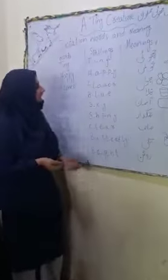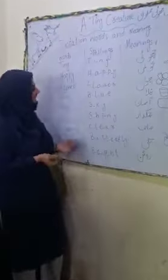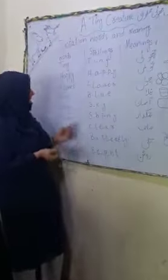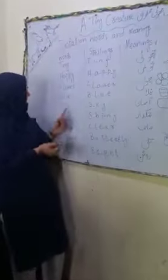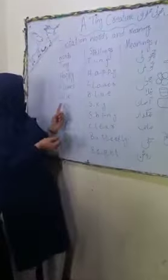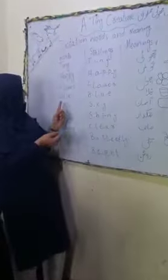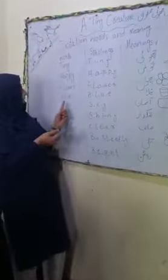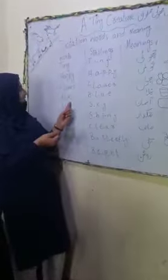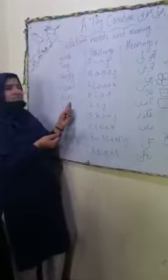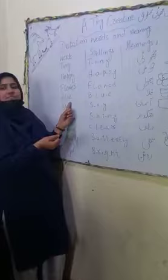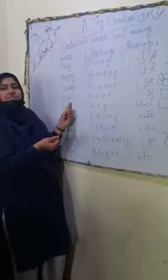blue,